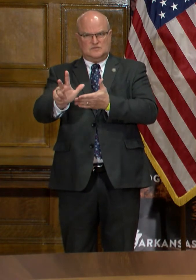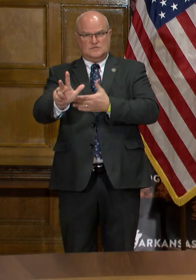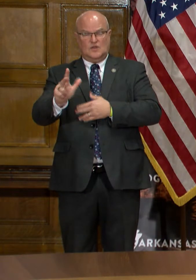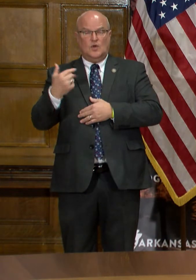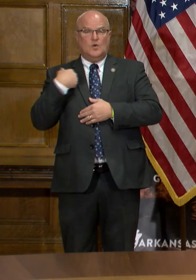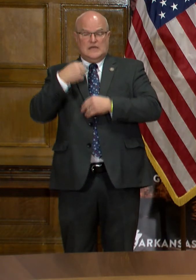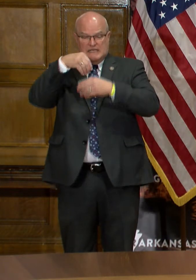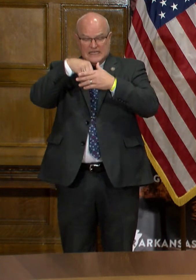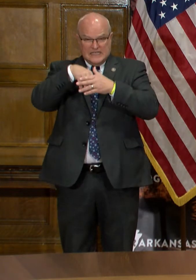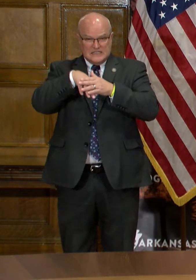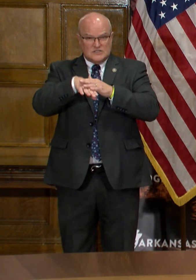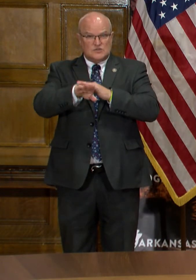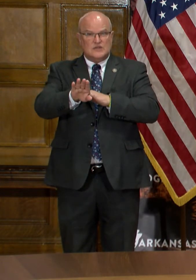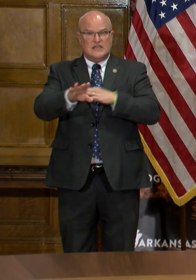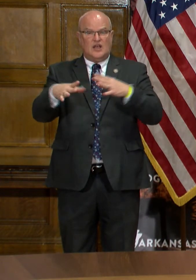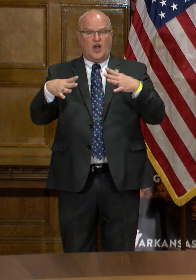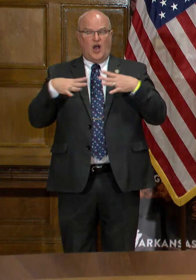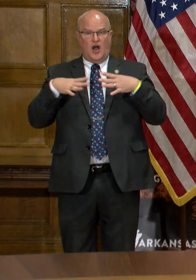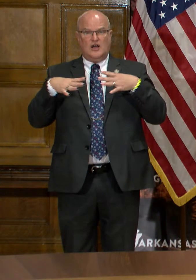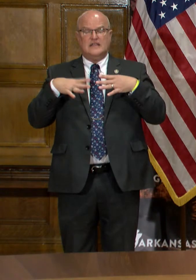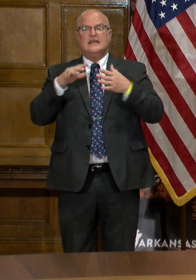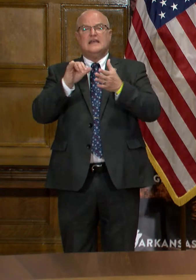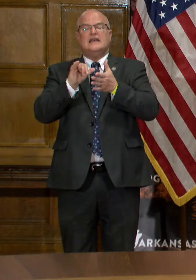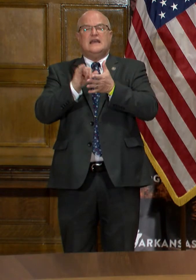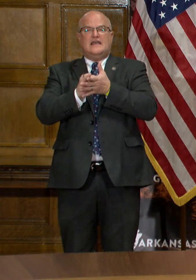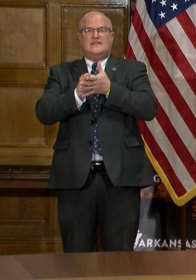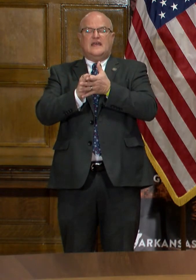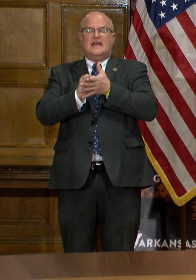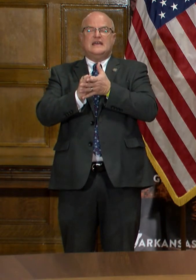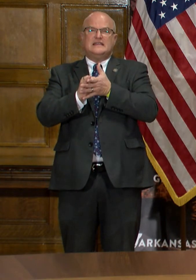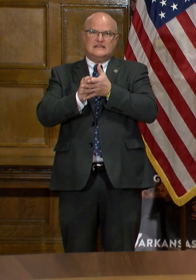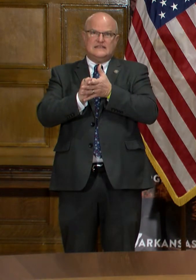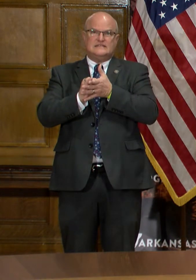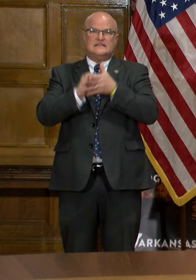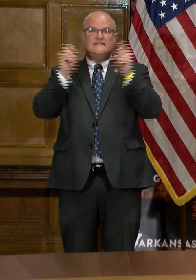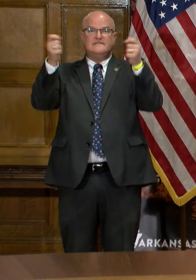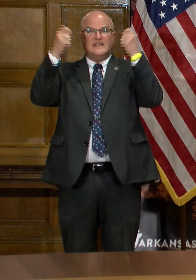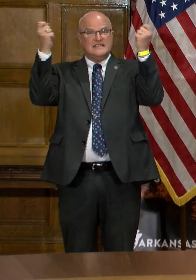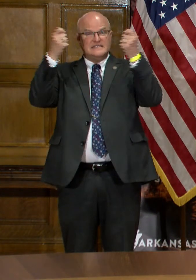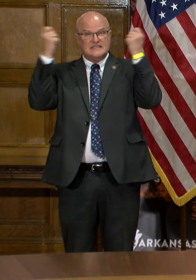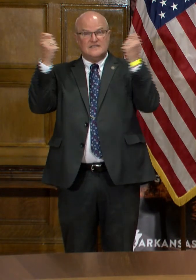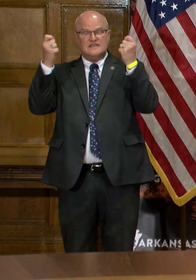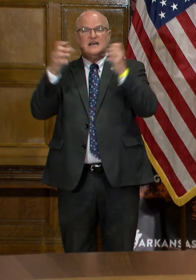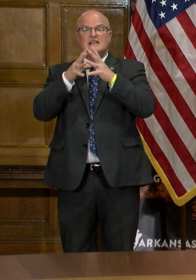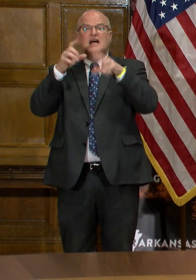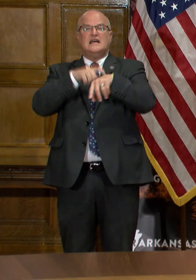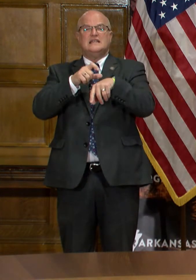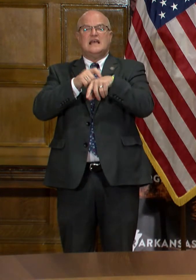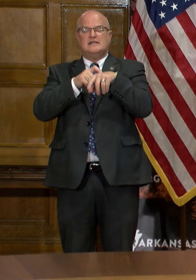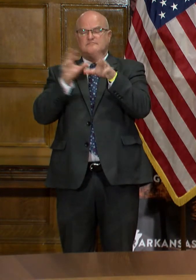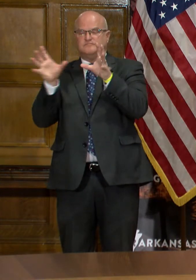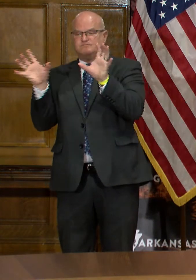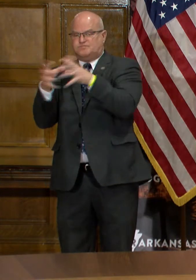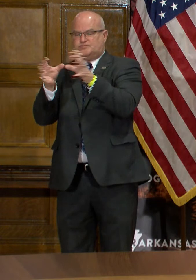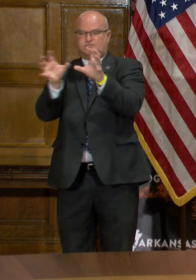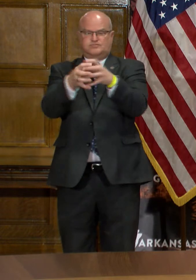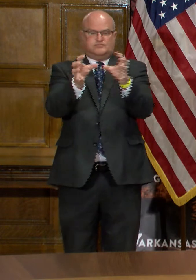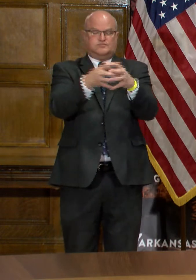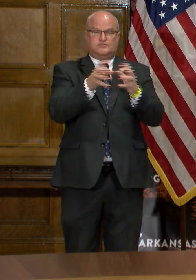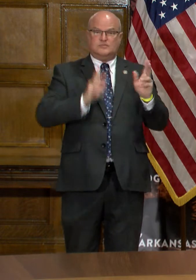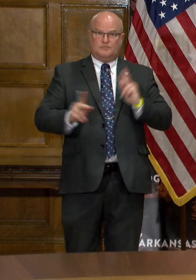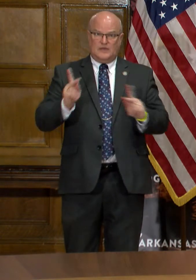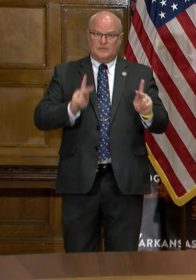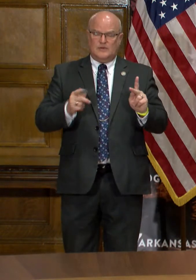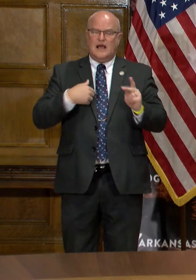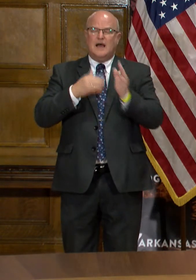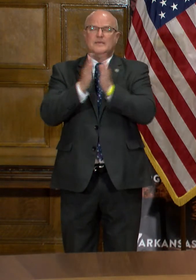are entering into a holiday that is quite festive. We spend a lot of time congregating with people. I